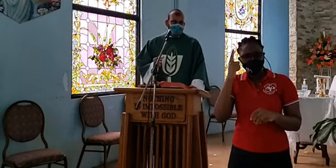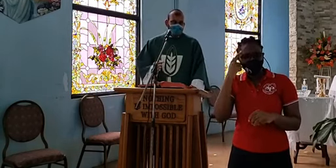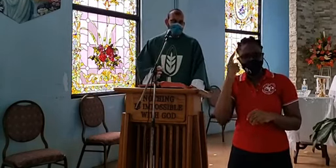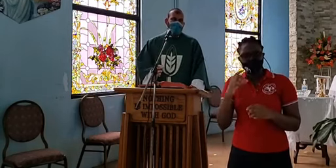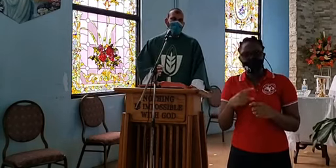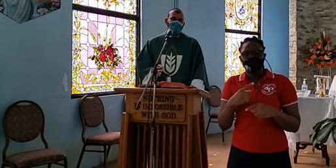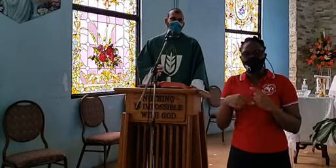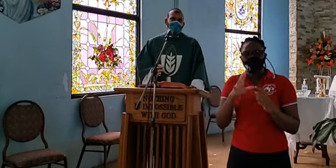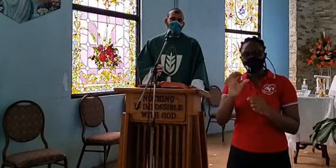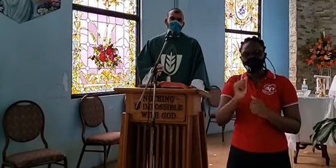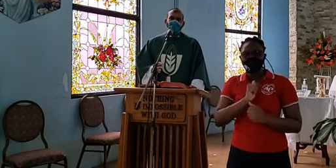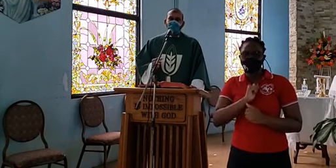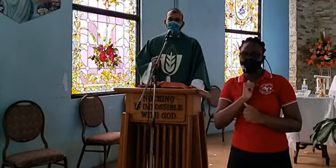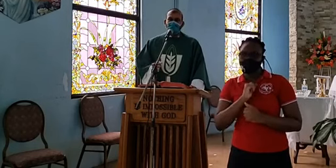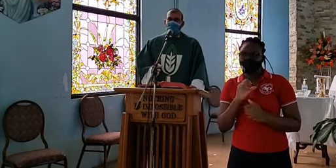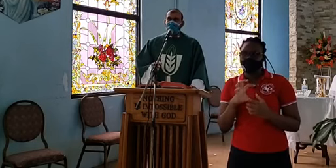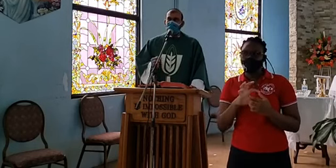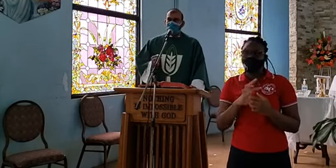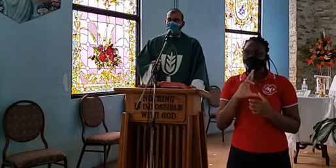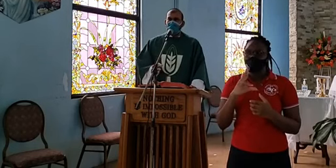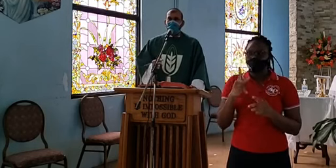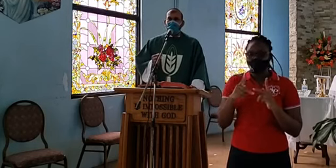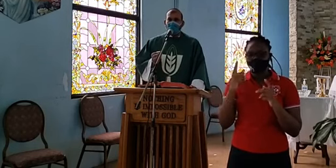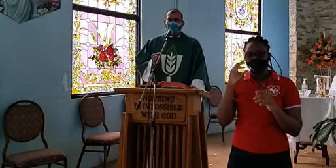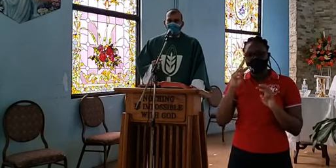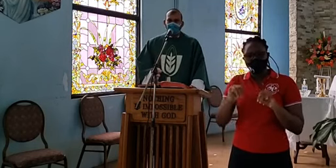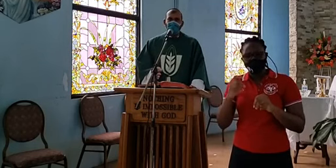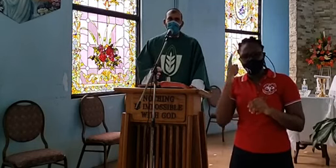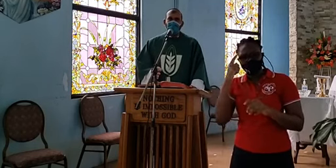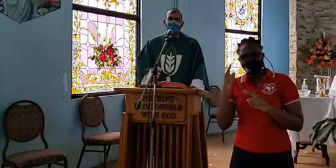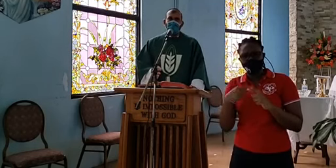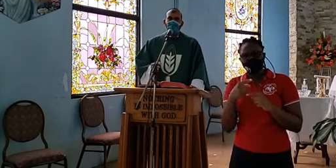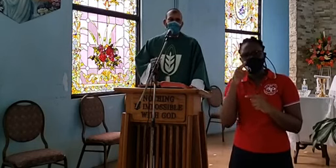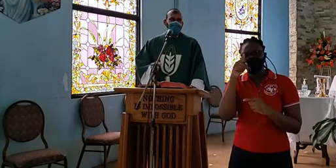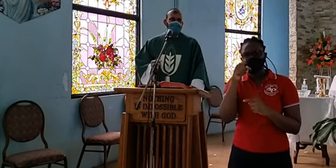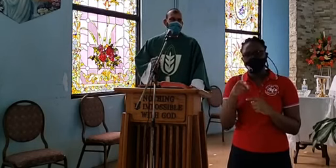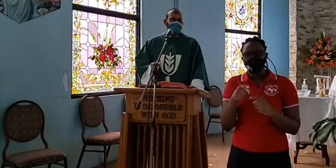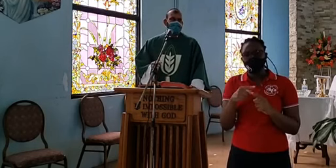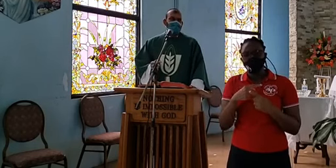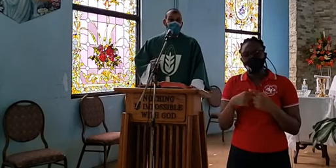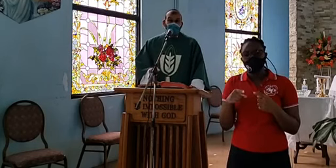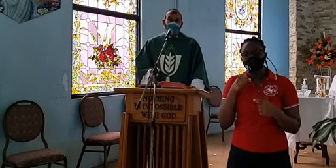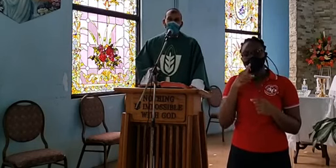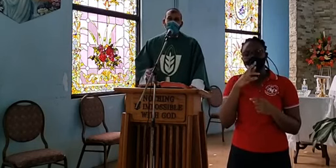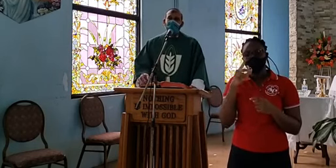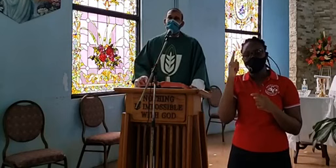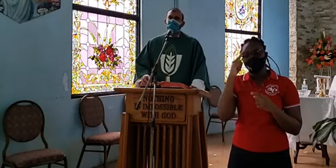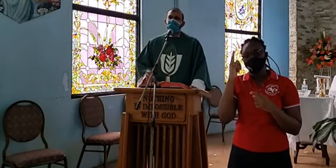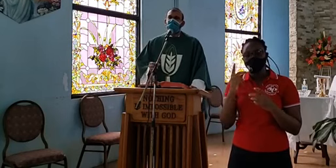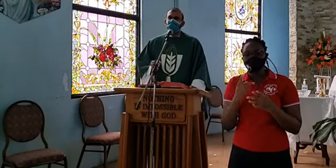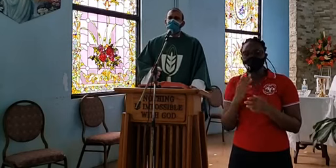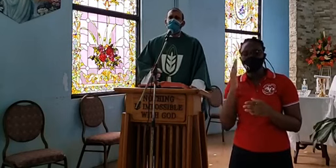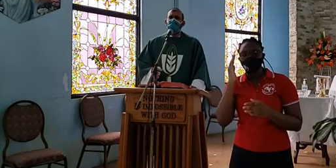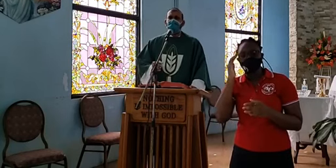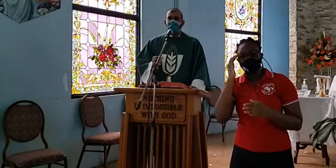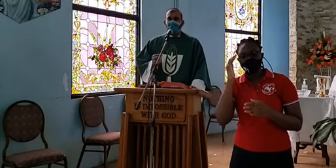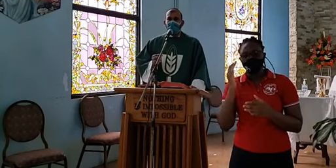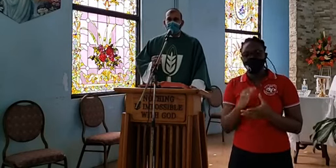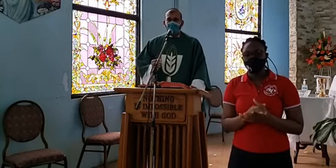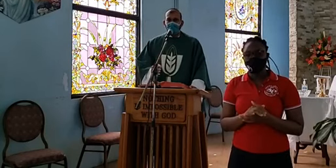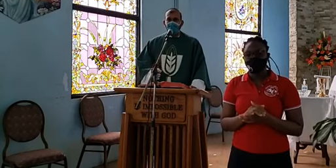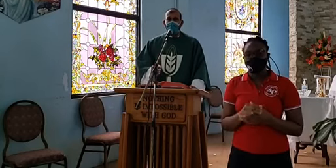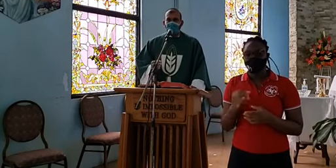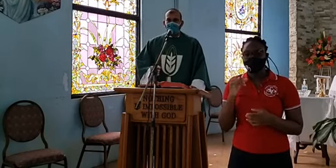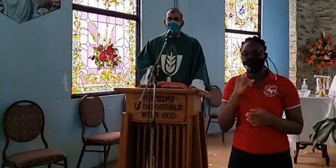about yourself, or people may think about you. What you are to know is that you